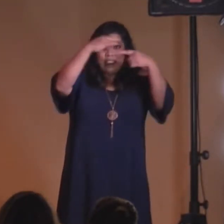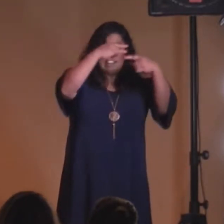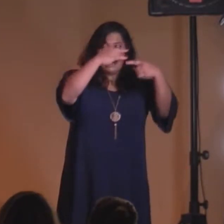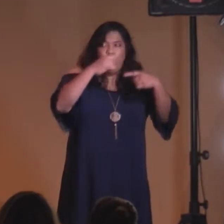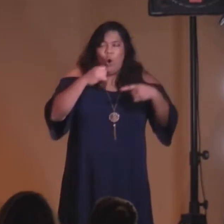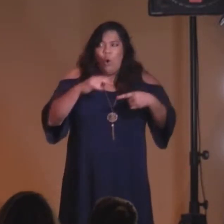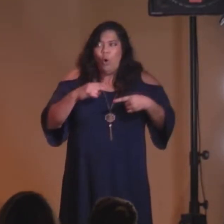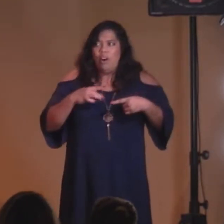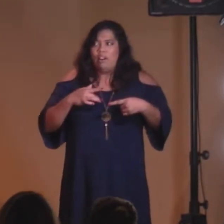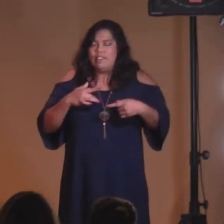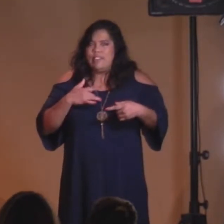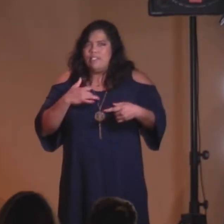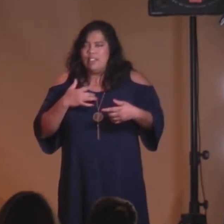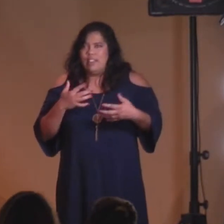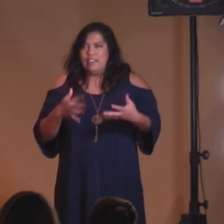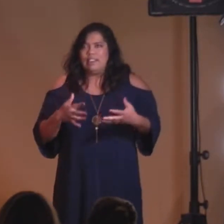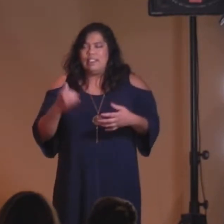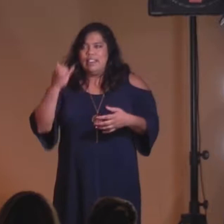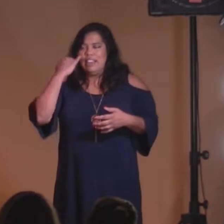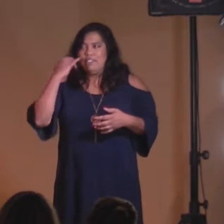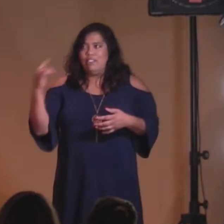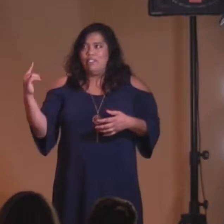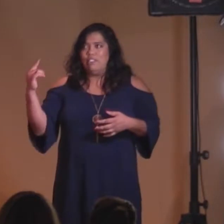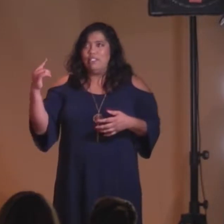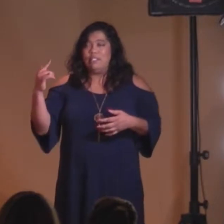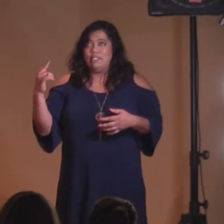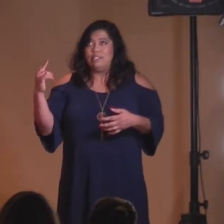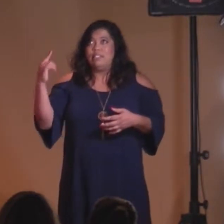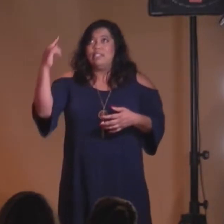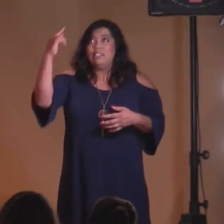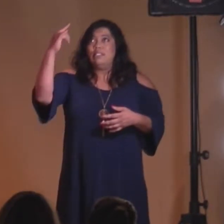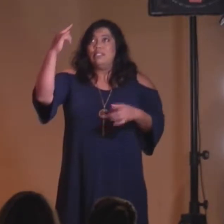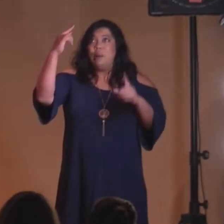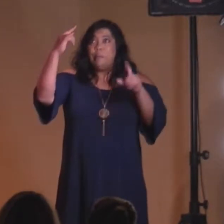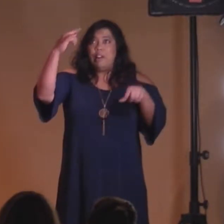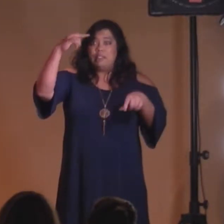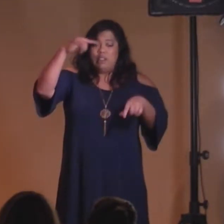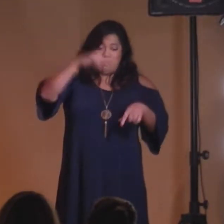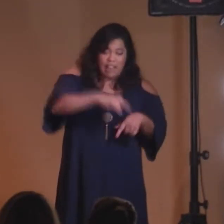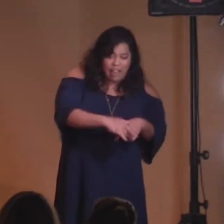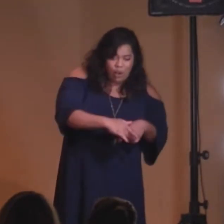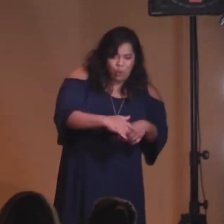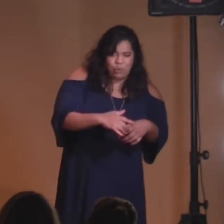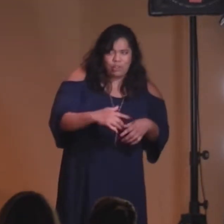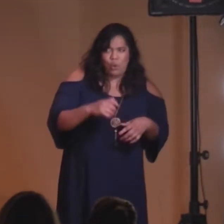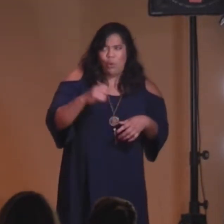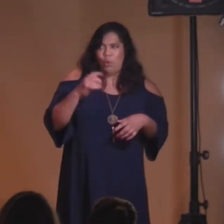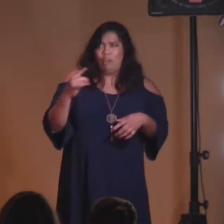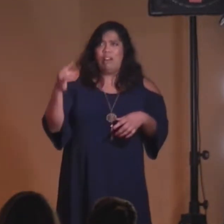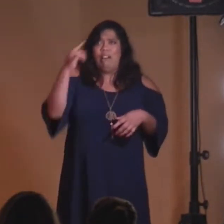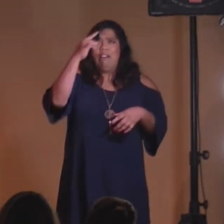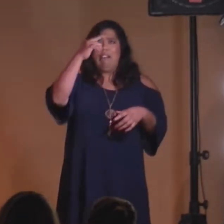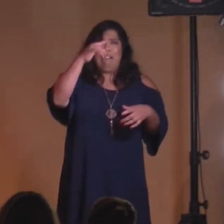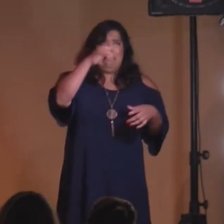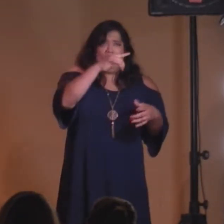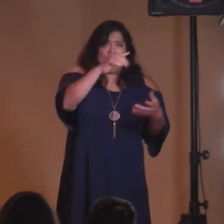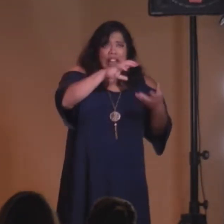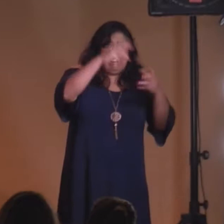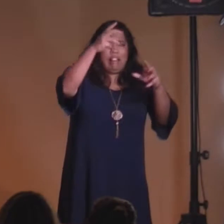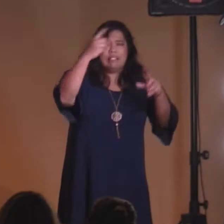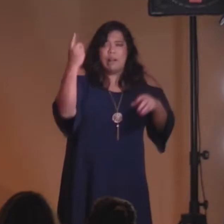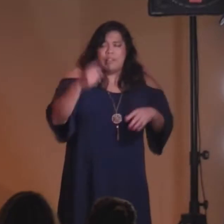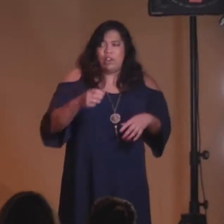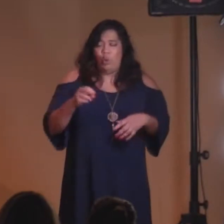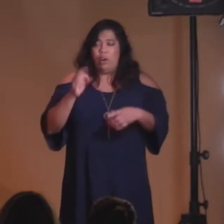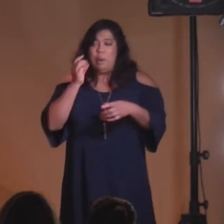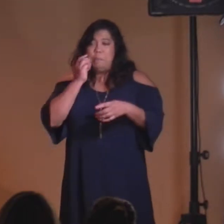Or is it the fact that that which is flying, what goes up? Is that the fear? Is it bees that are really the fear? Or